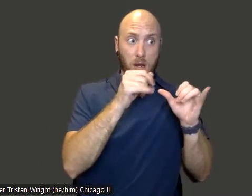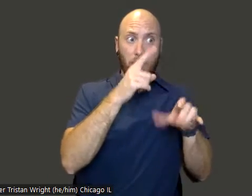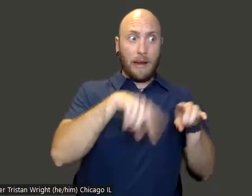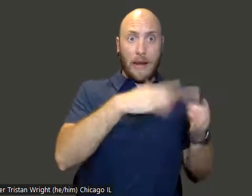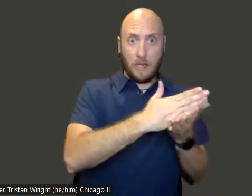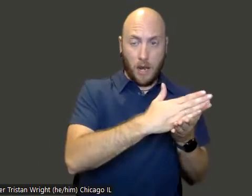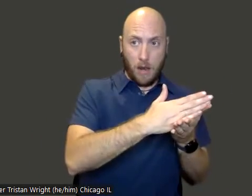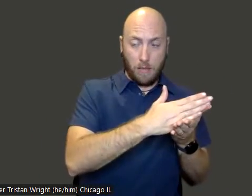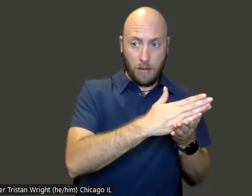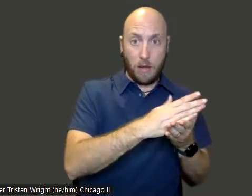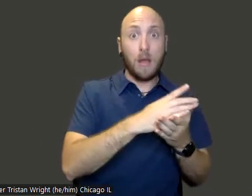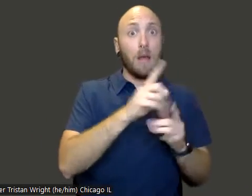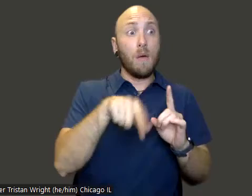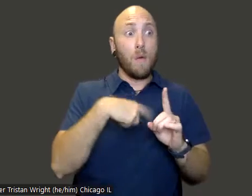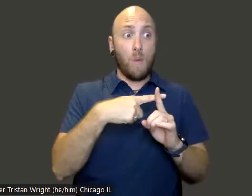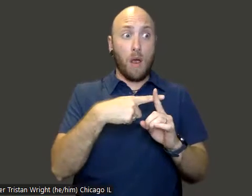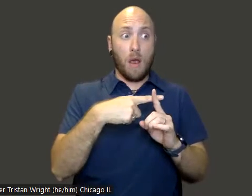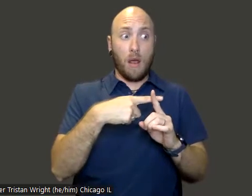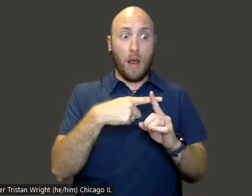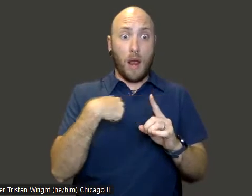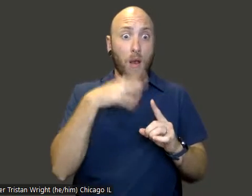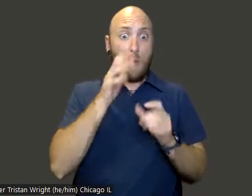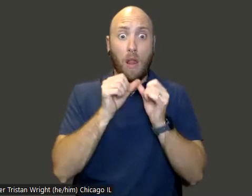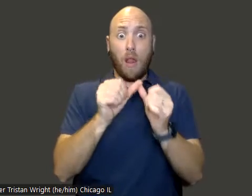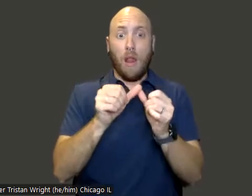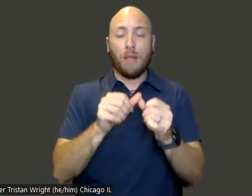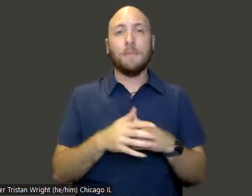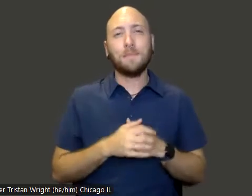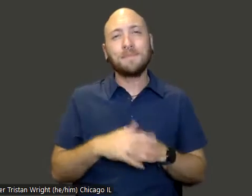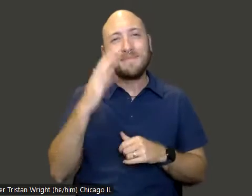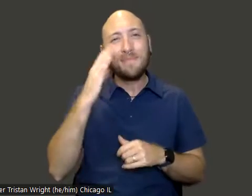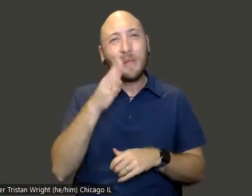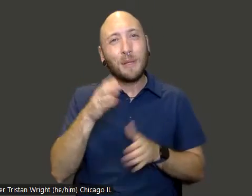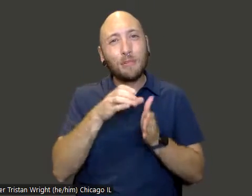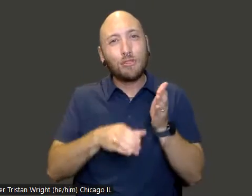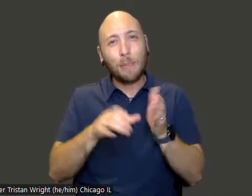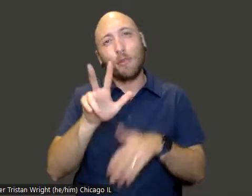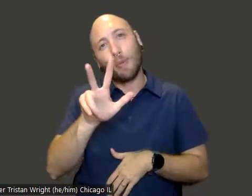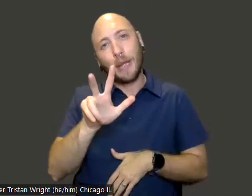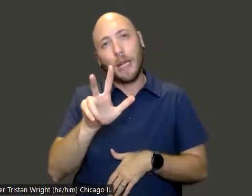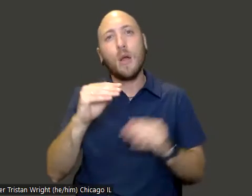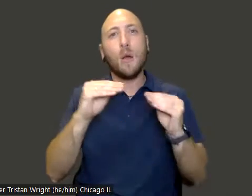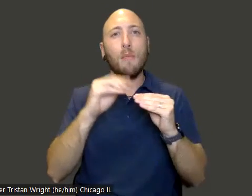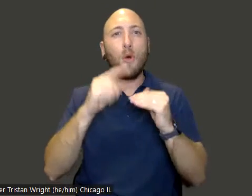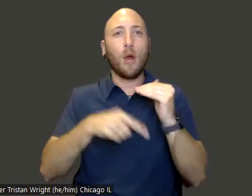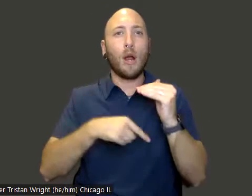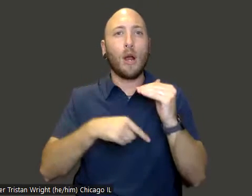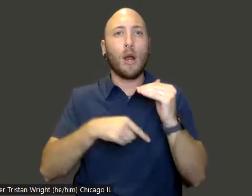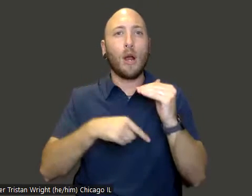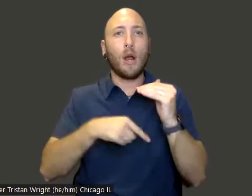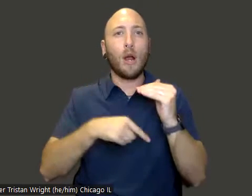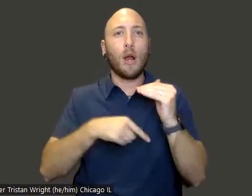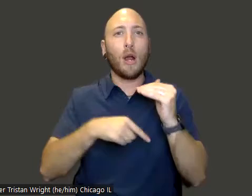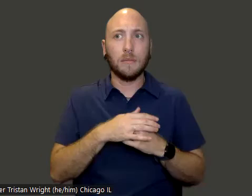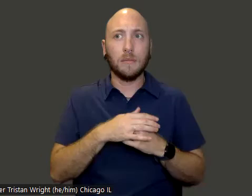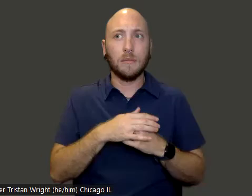with or without the solemn oath, just like it talks about in the chapter more about alcoholism, chapter 3 in the big book of Alcoholics Anonymous.